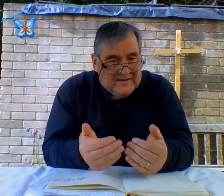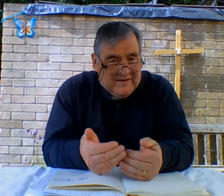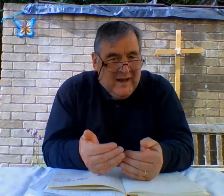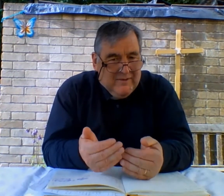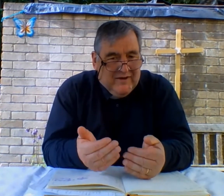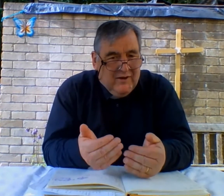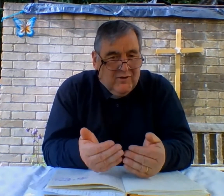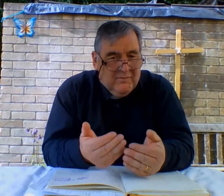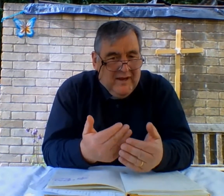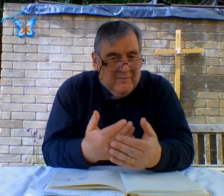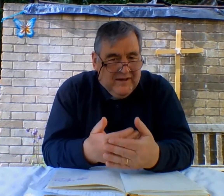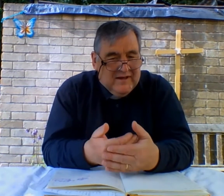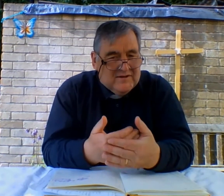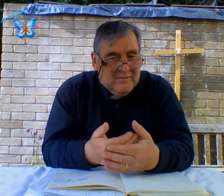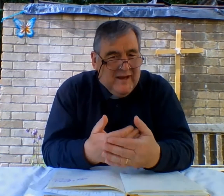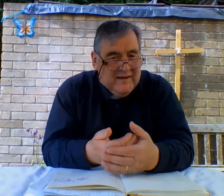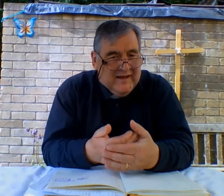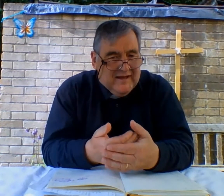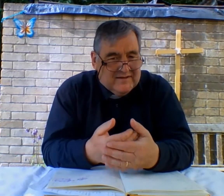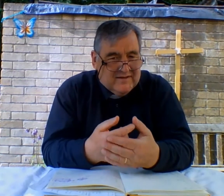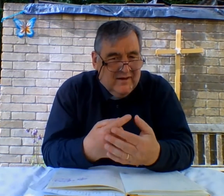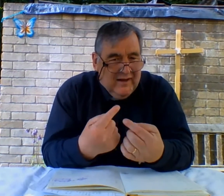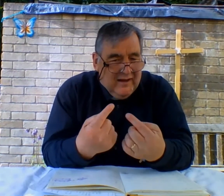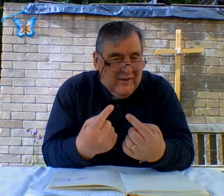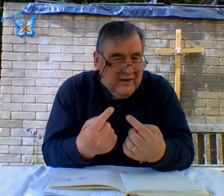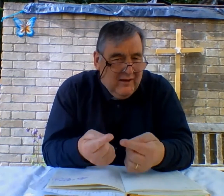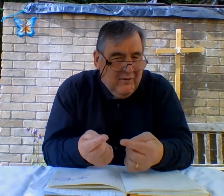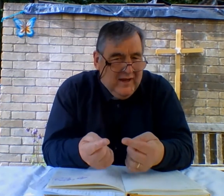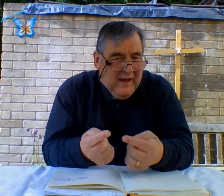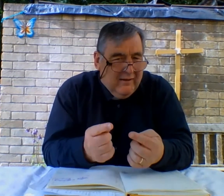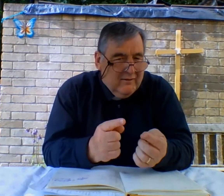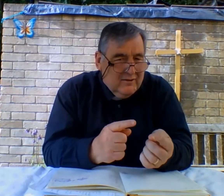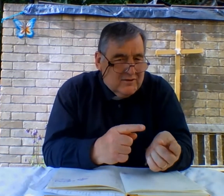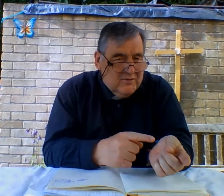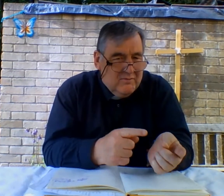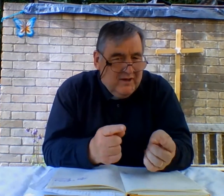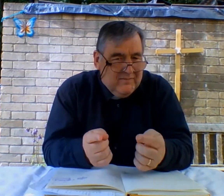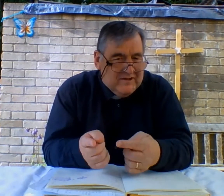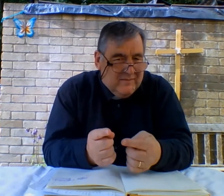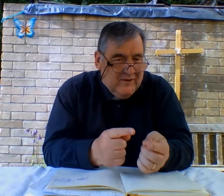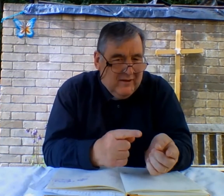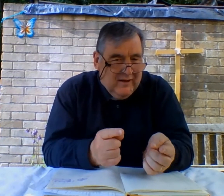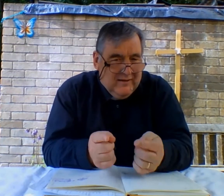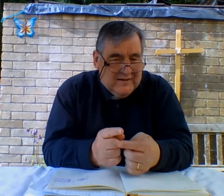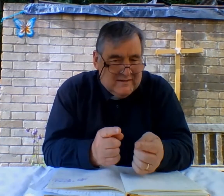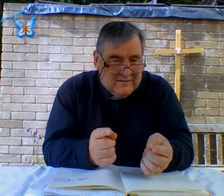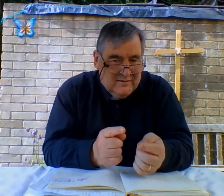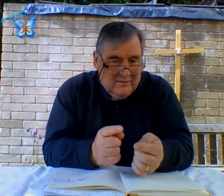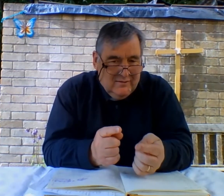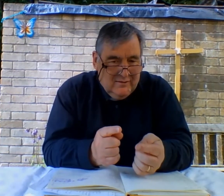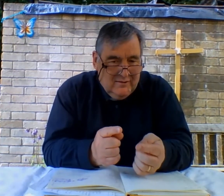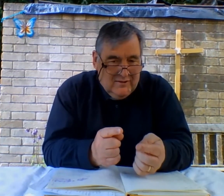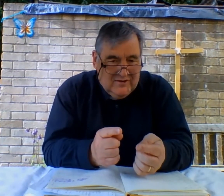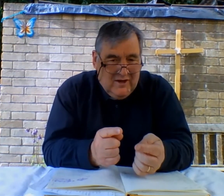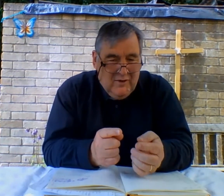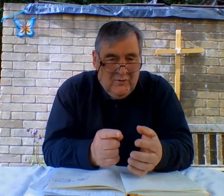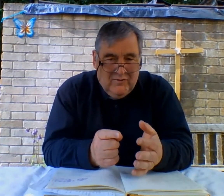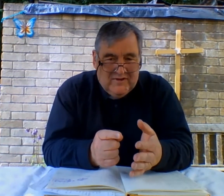stab at it. You can begin to make a guess and think, oh yeah, so it might be something like this. So the